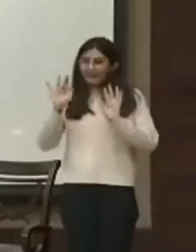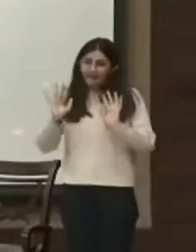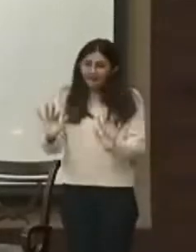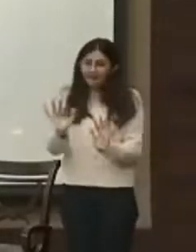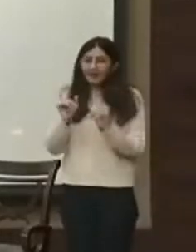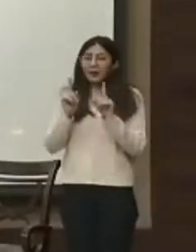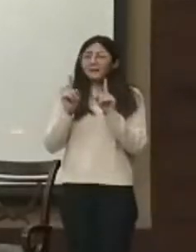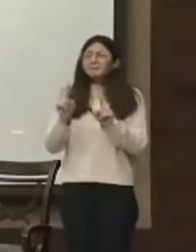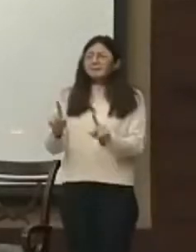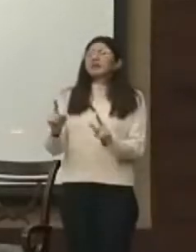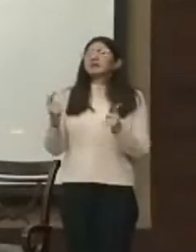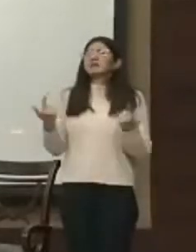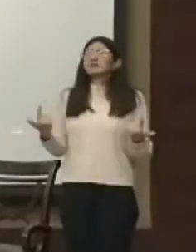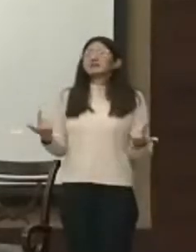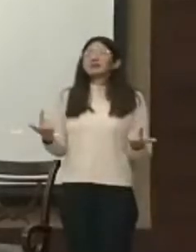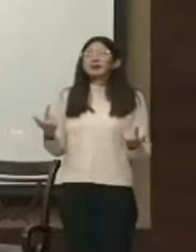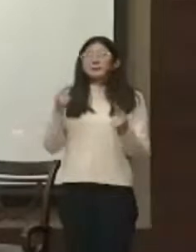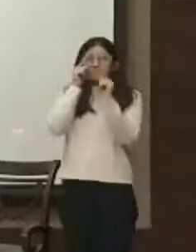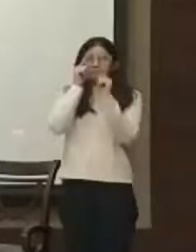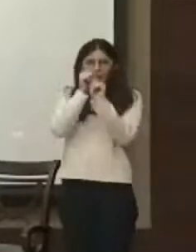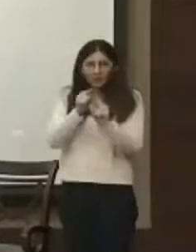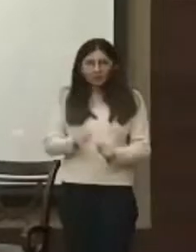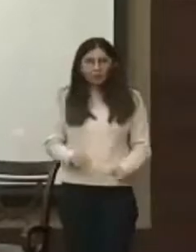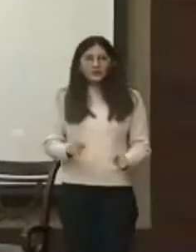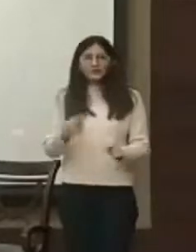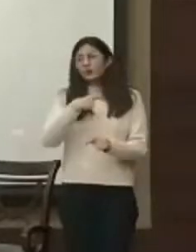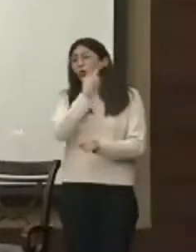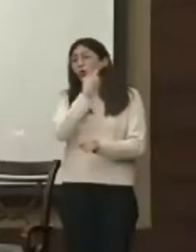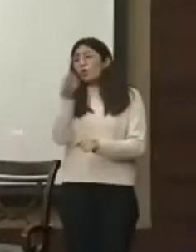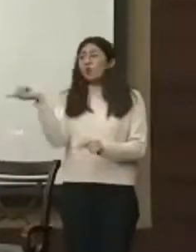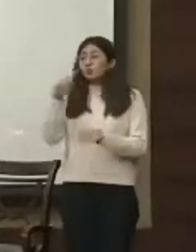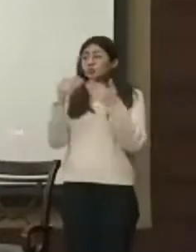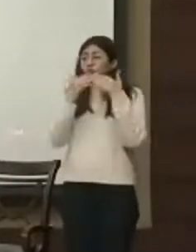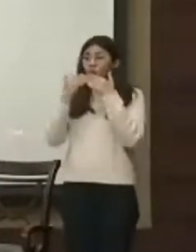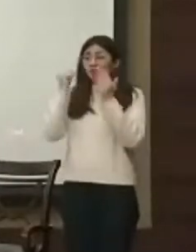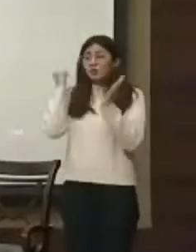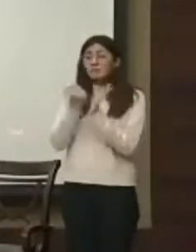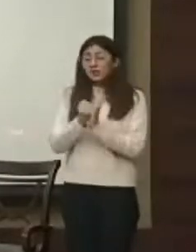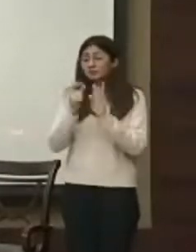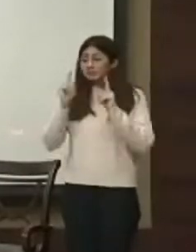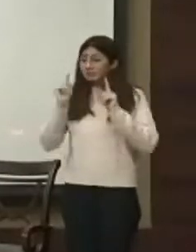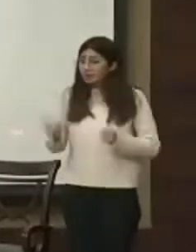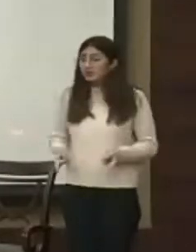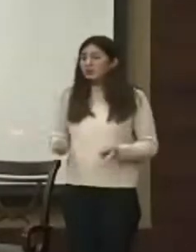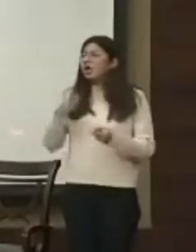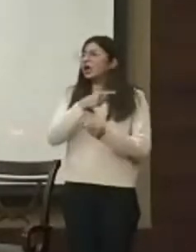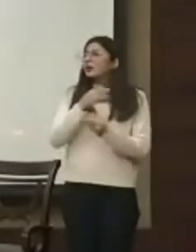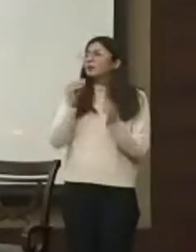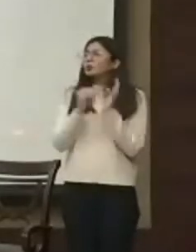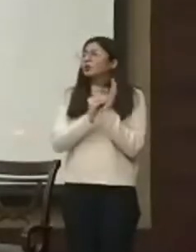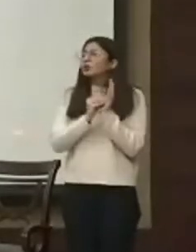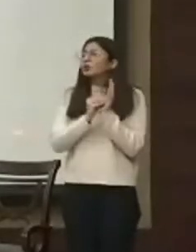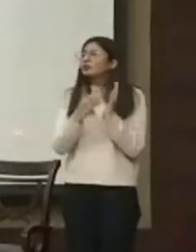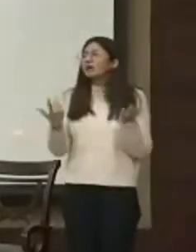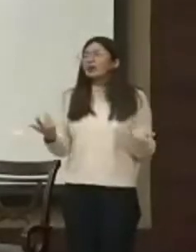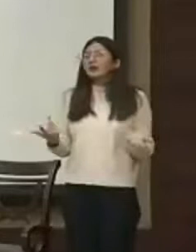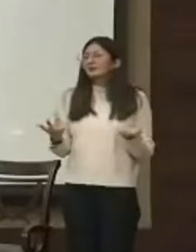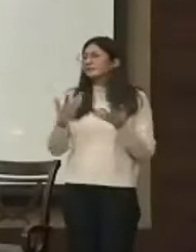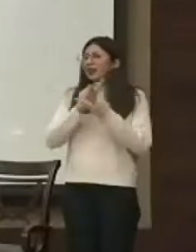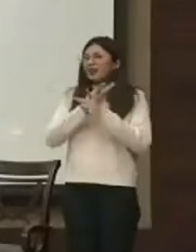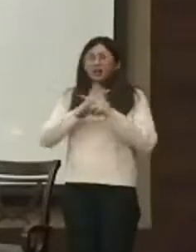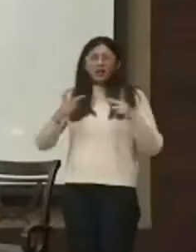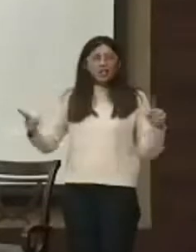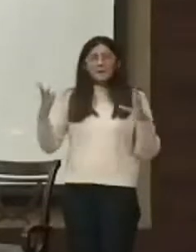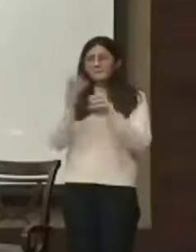the parameters that are laid down, which all schools have to mandatorily comply with, do not include things which would make